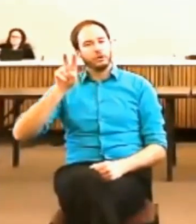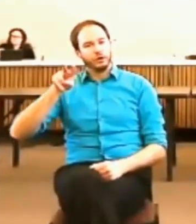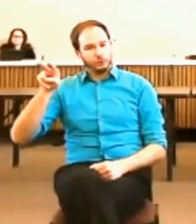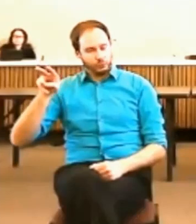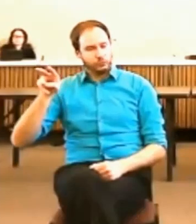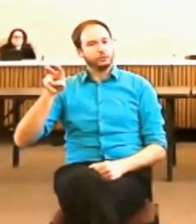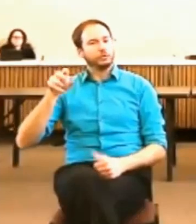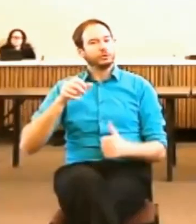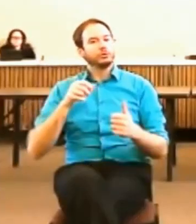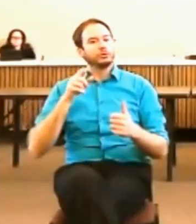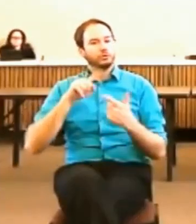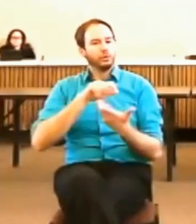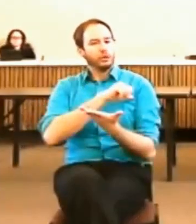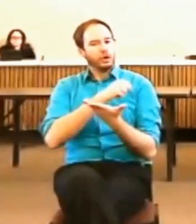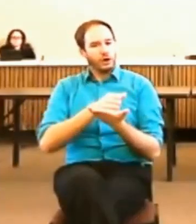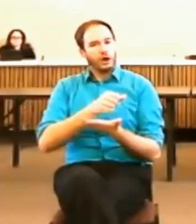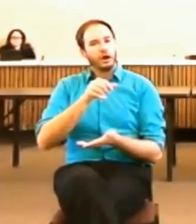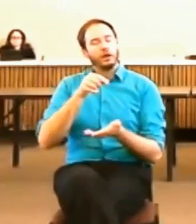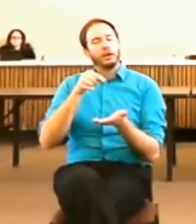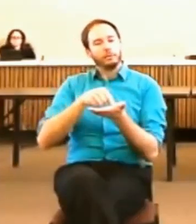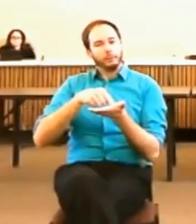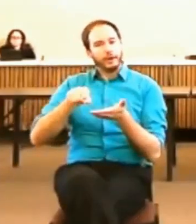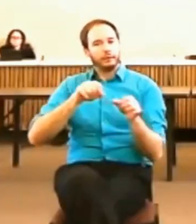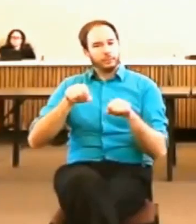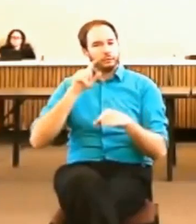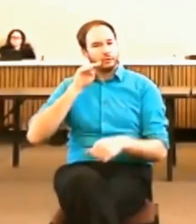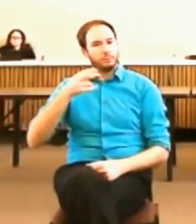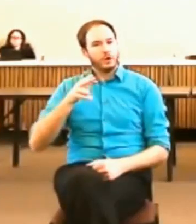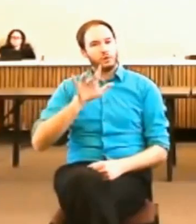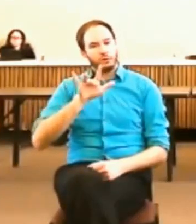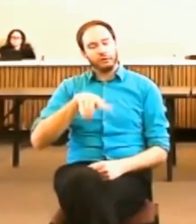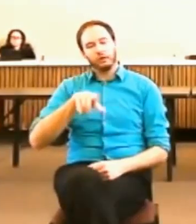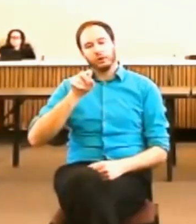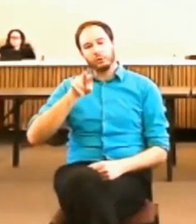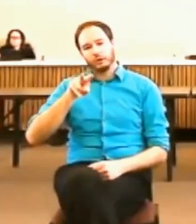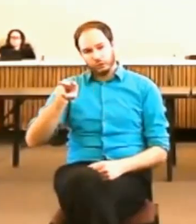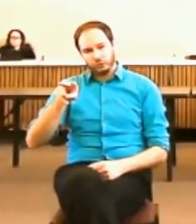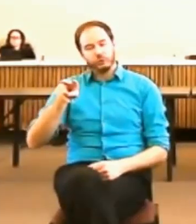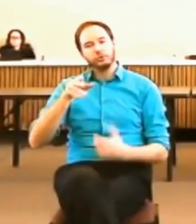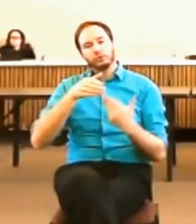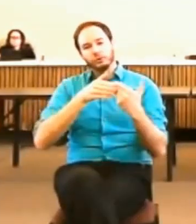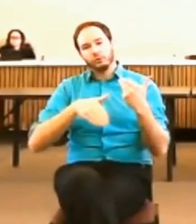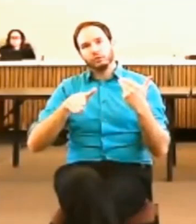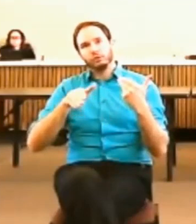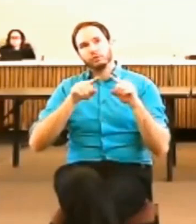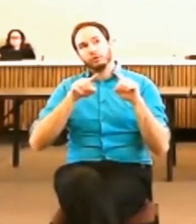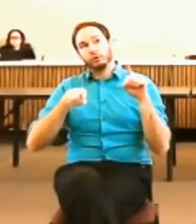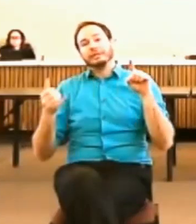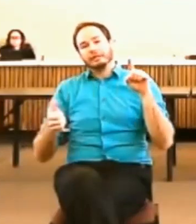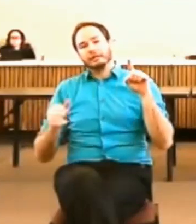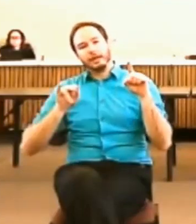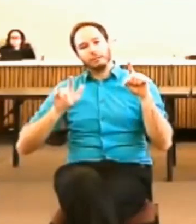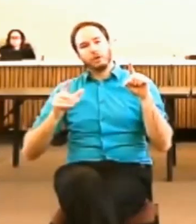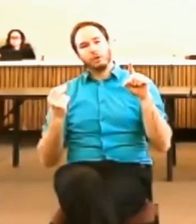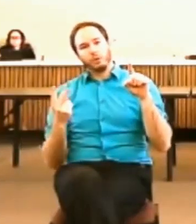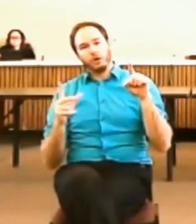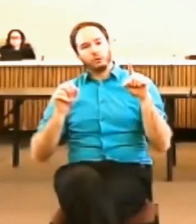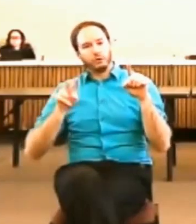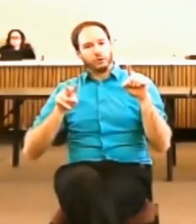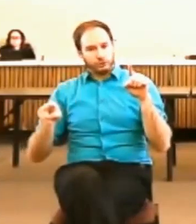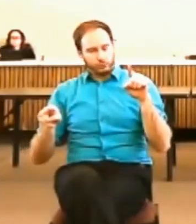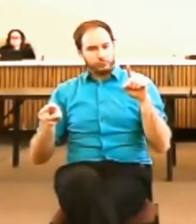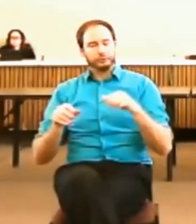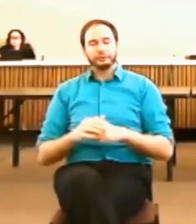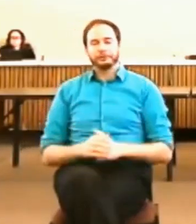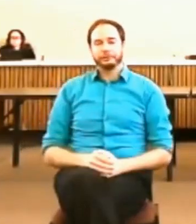rift system, a rift is a type of tectonic trench extending over long distances. It cannot